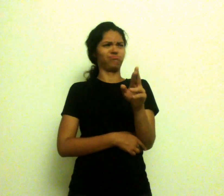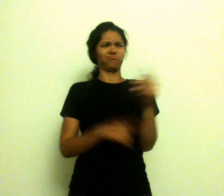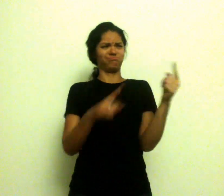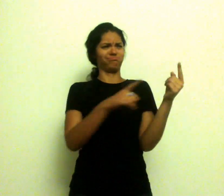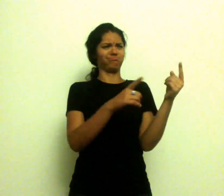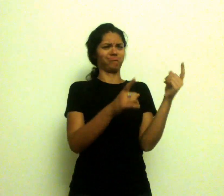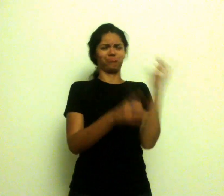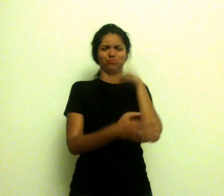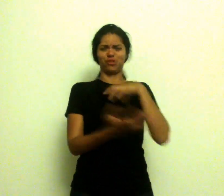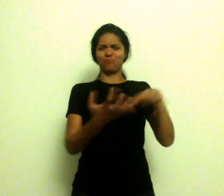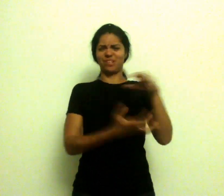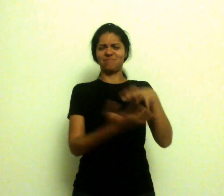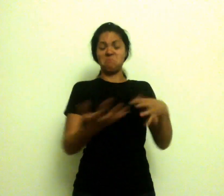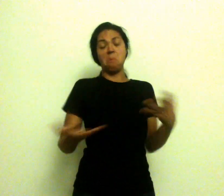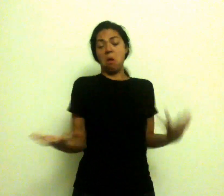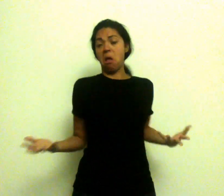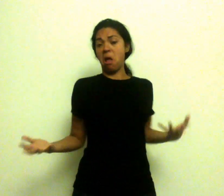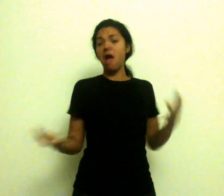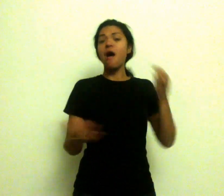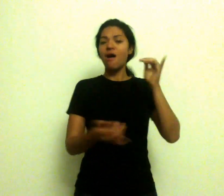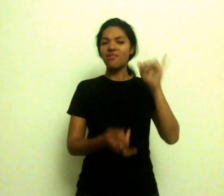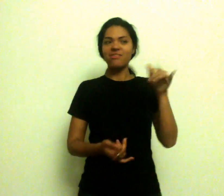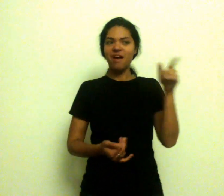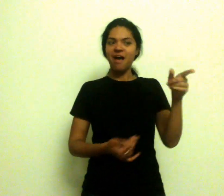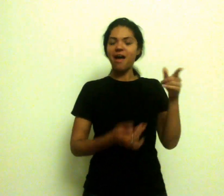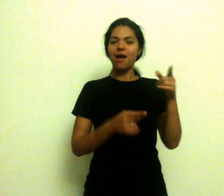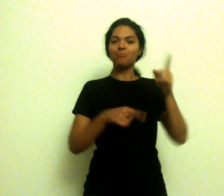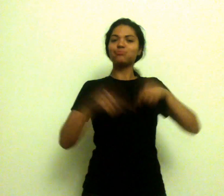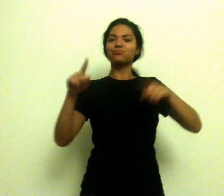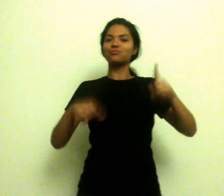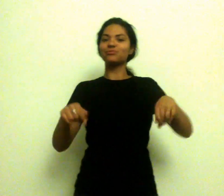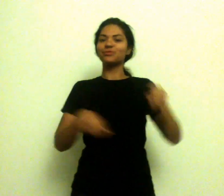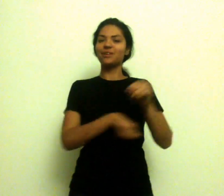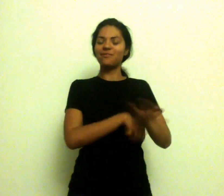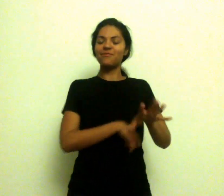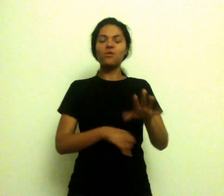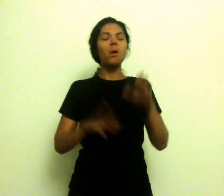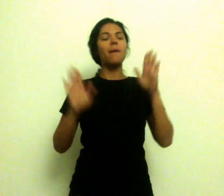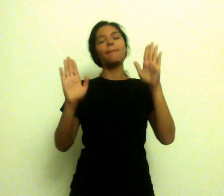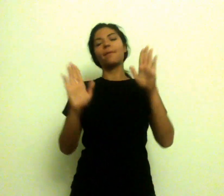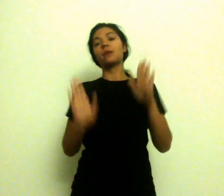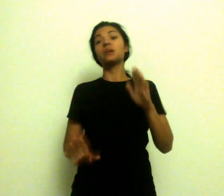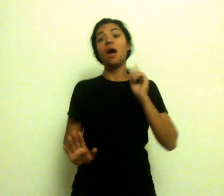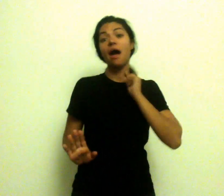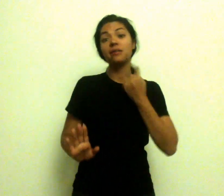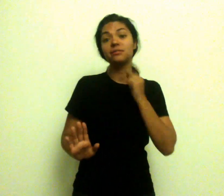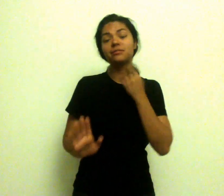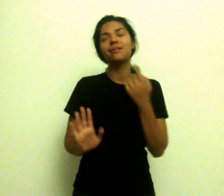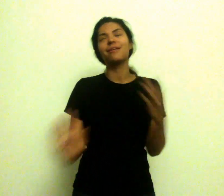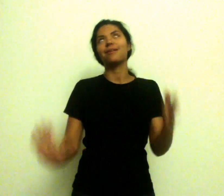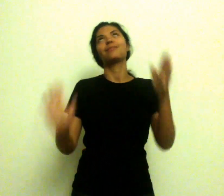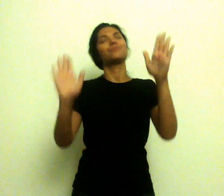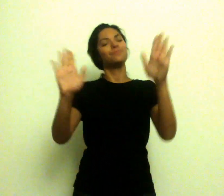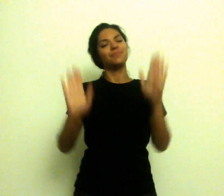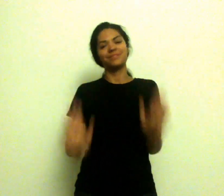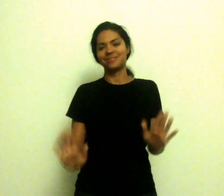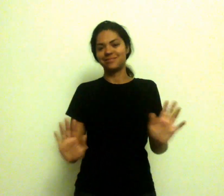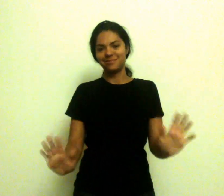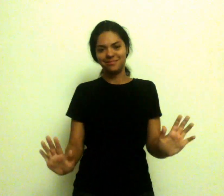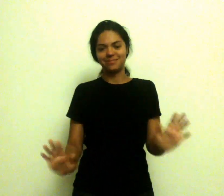is wonderful to have it in accents. I honestly say to you with no pretense, people often say to me, it